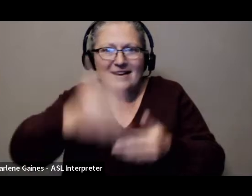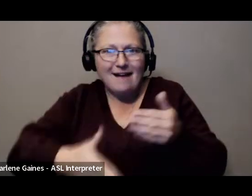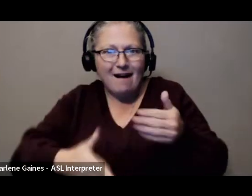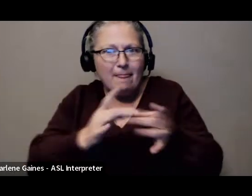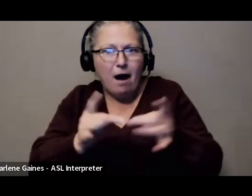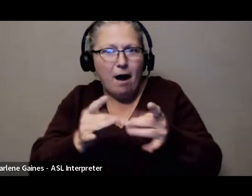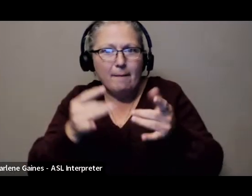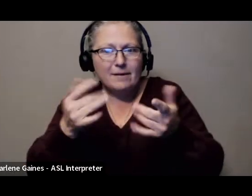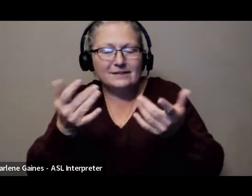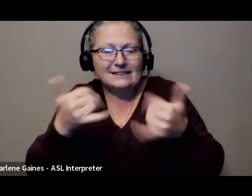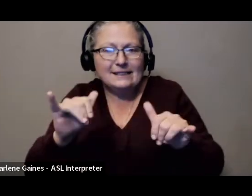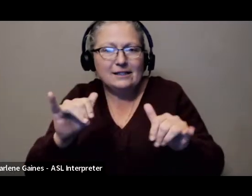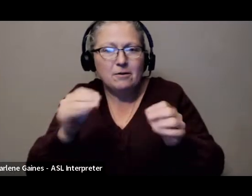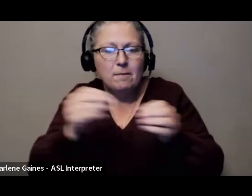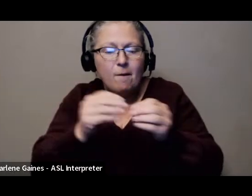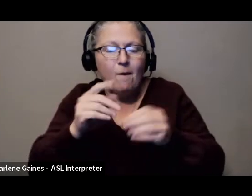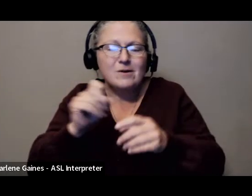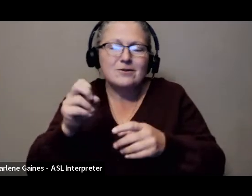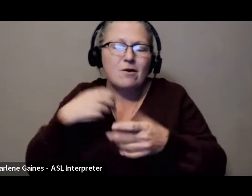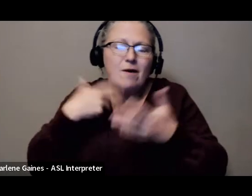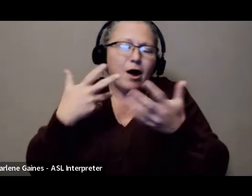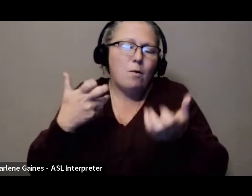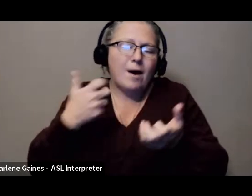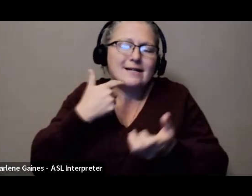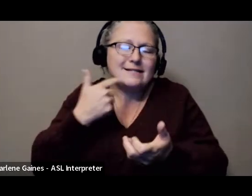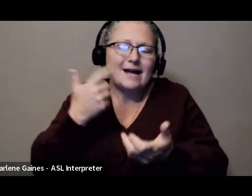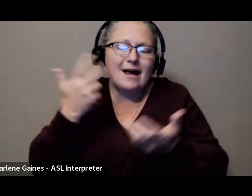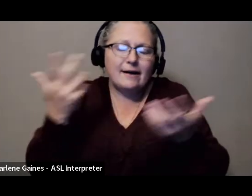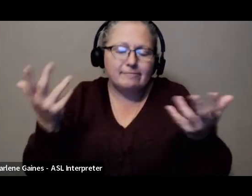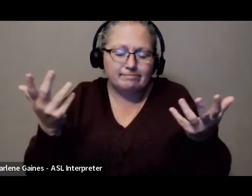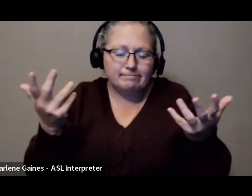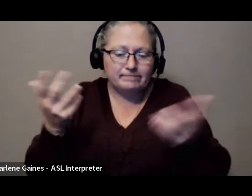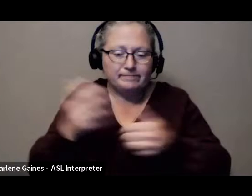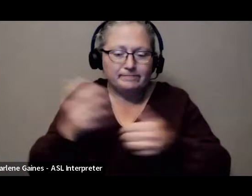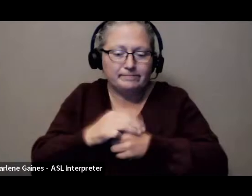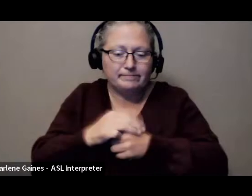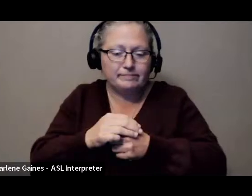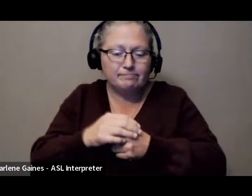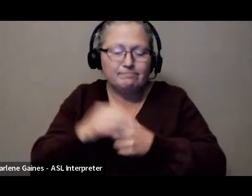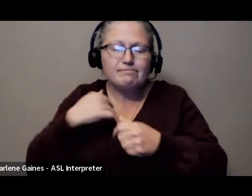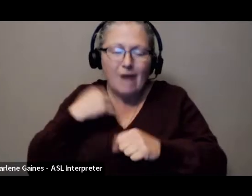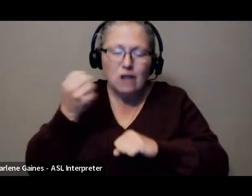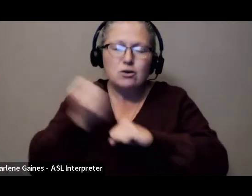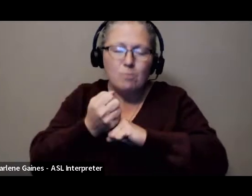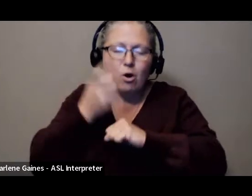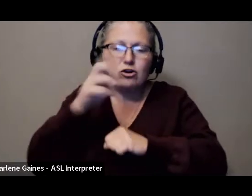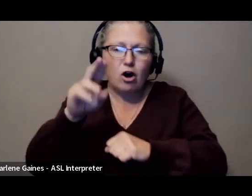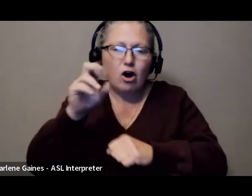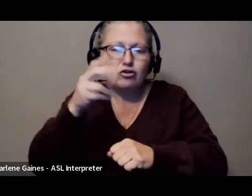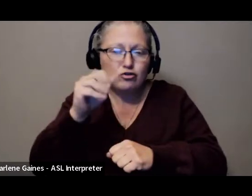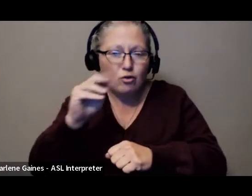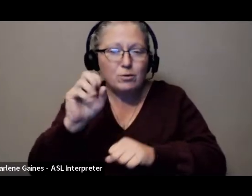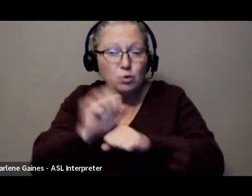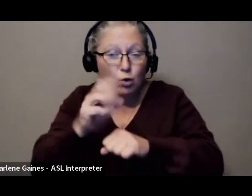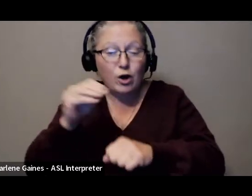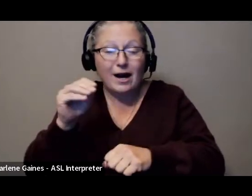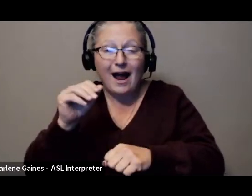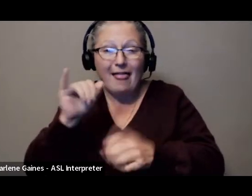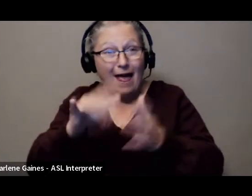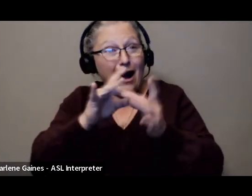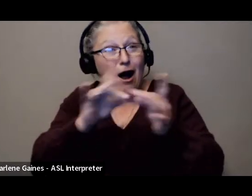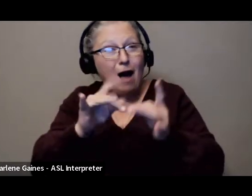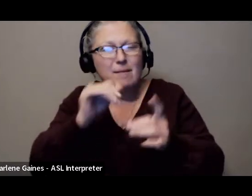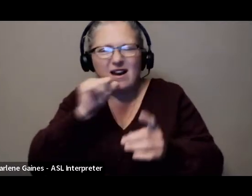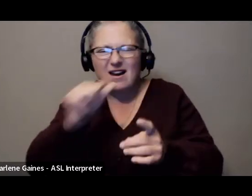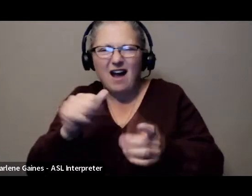yet. And so I just wanted to say that I support Dr. Showman's work, and that comment doesn't reflect what I